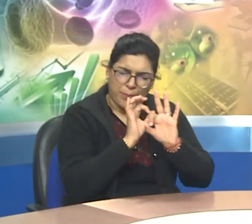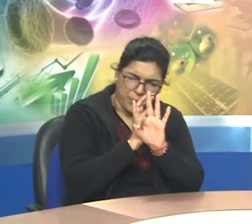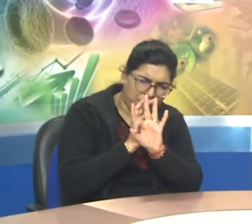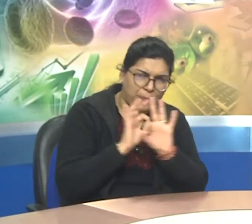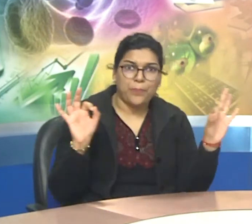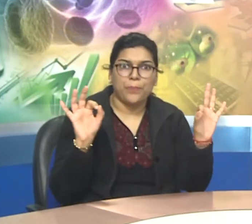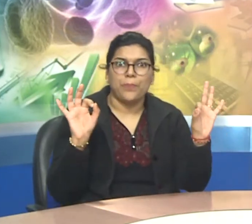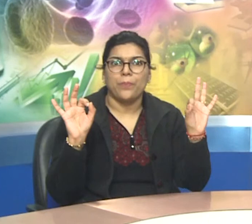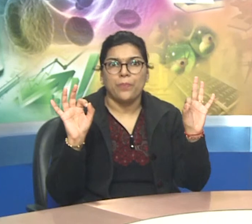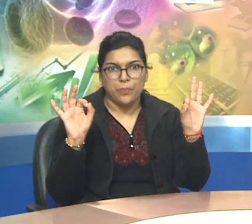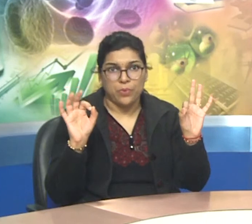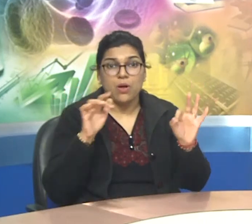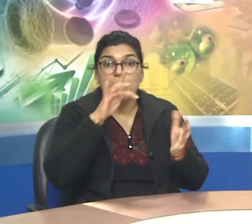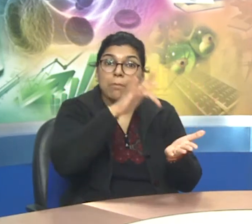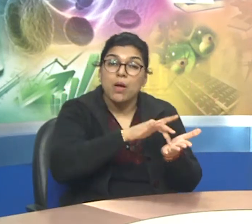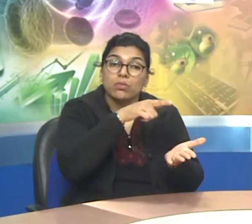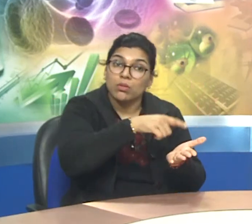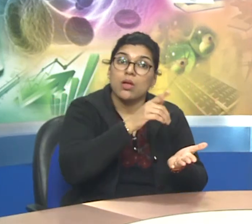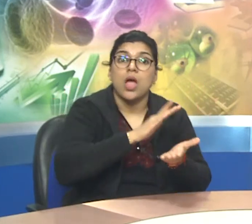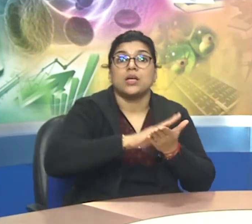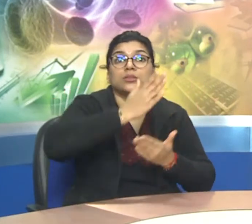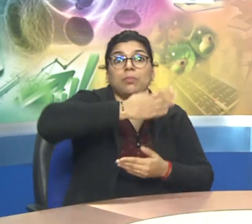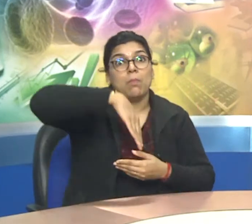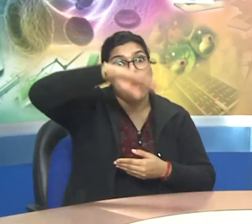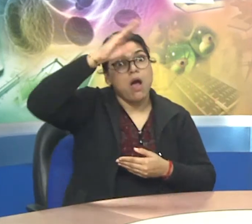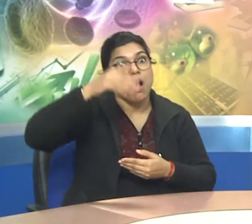on green felling in the Himalayan forests.